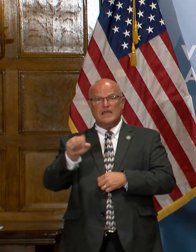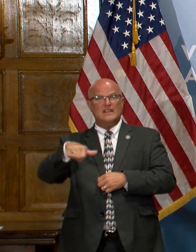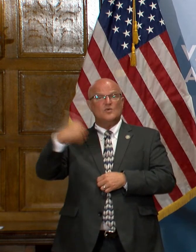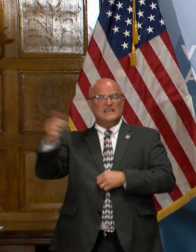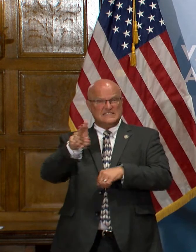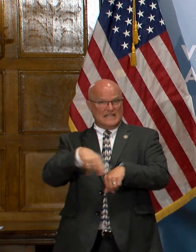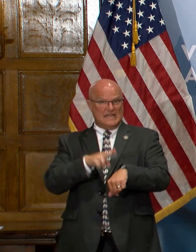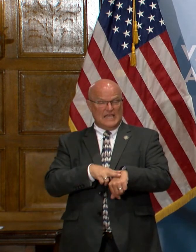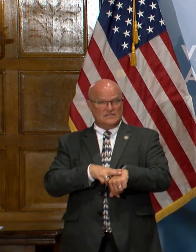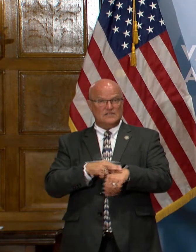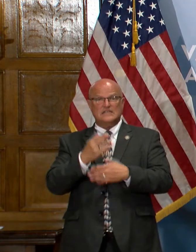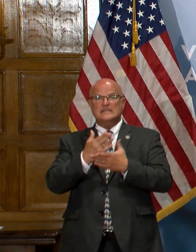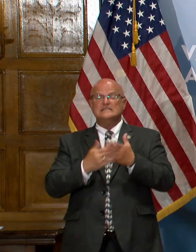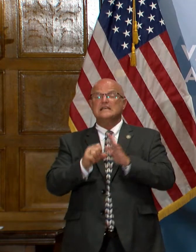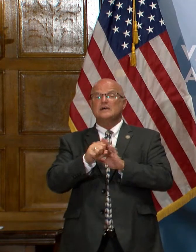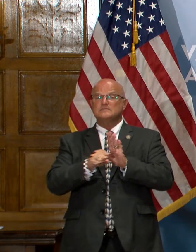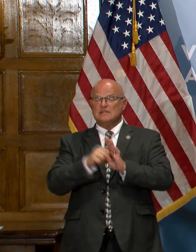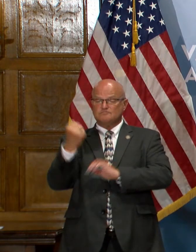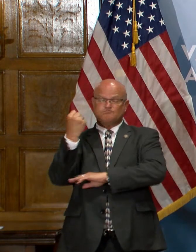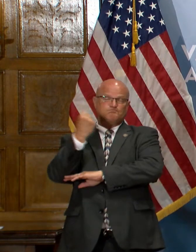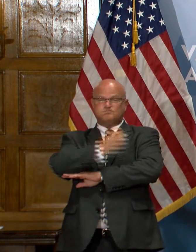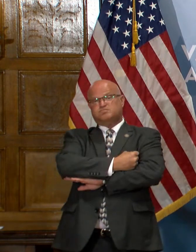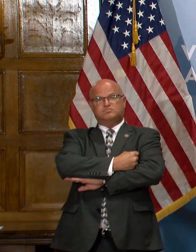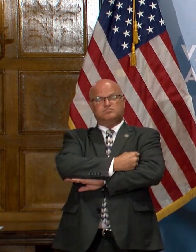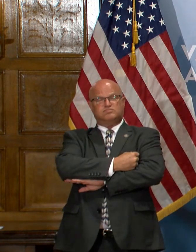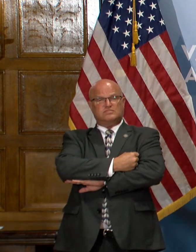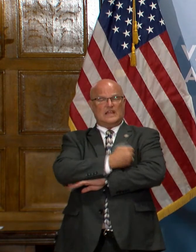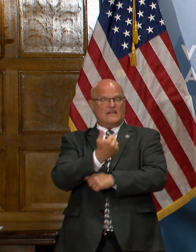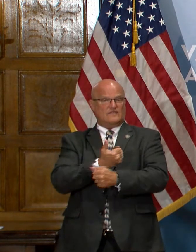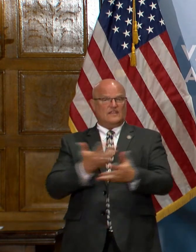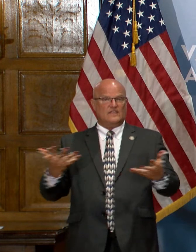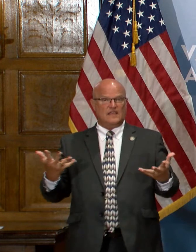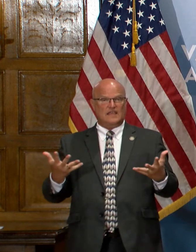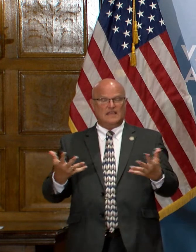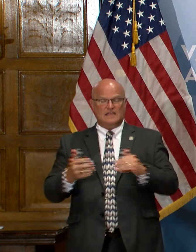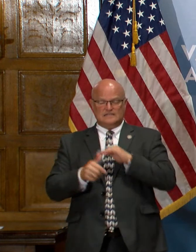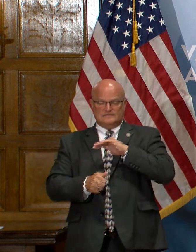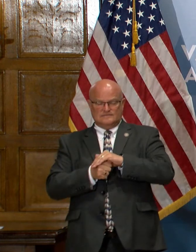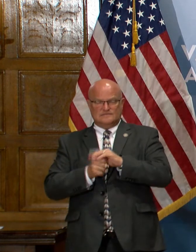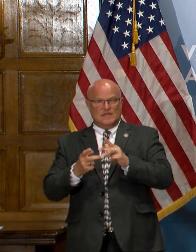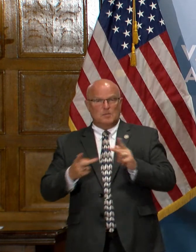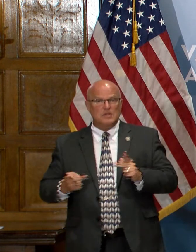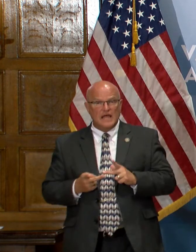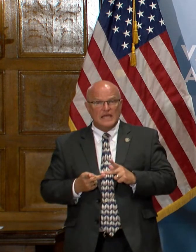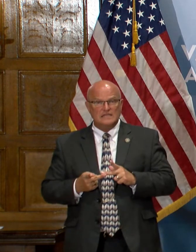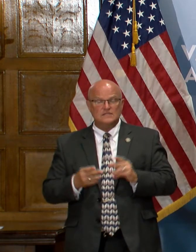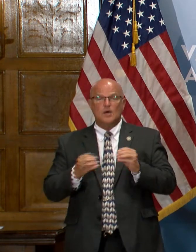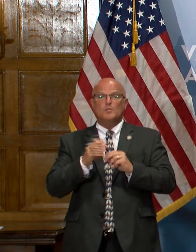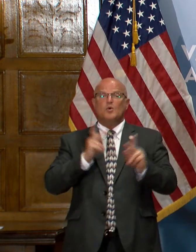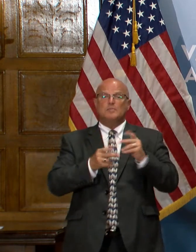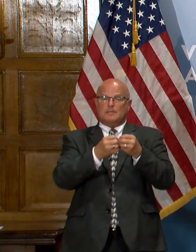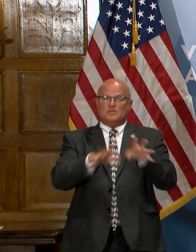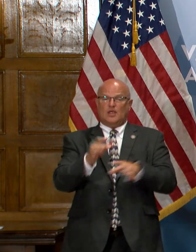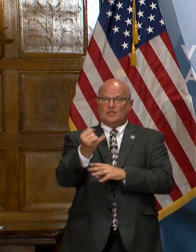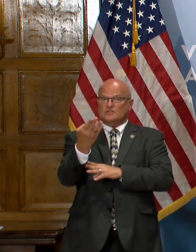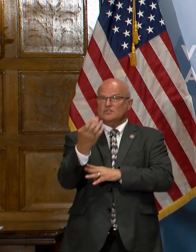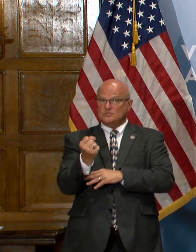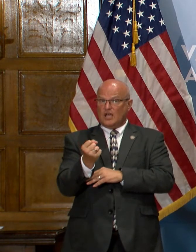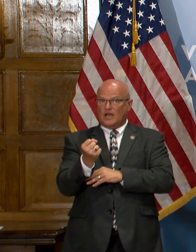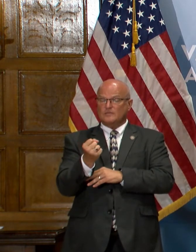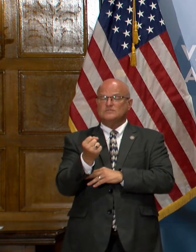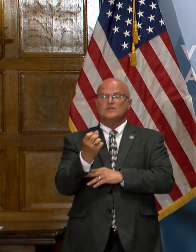of the nation. Some states did shut down their economy, sheltered in place, more people lost jobs, and